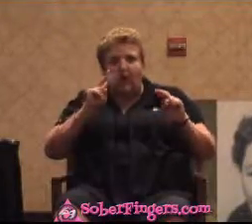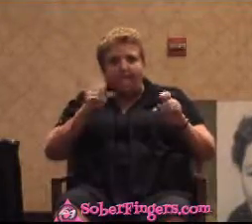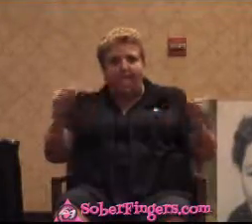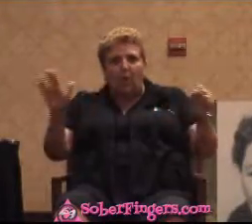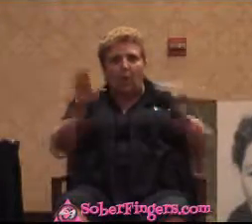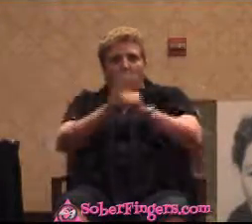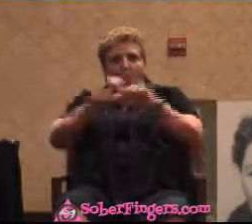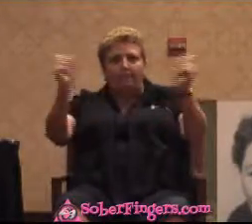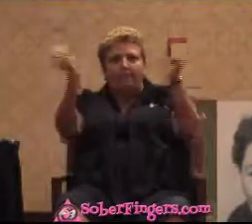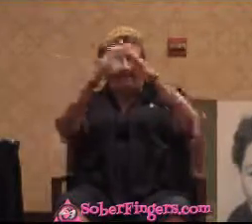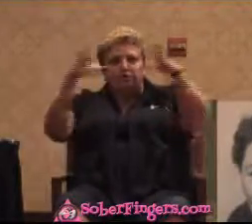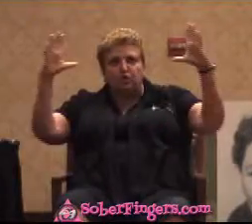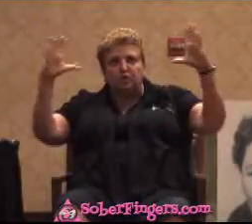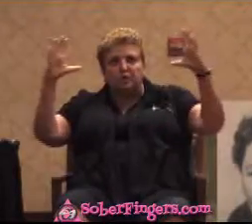And I dogged them.